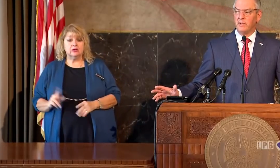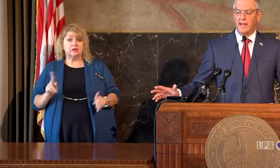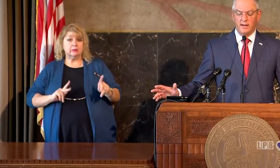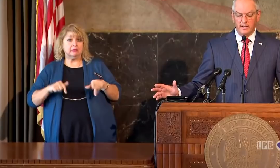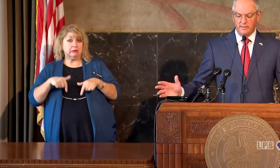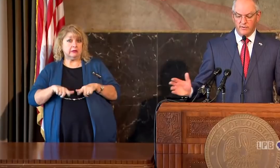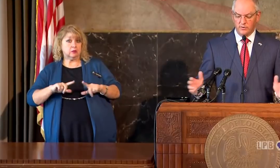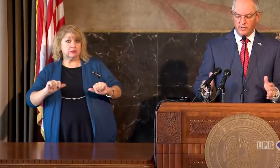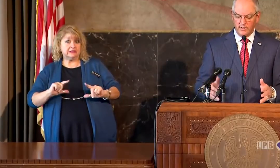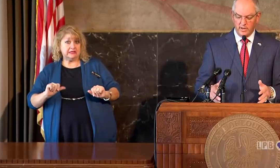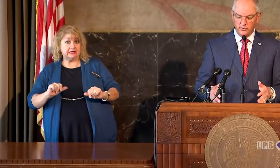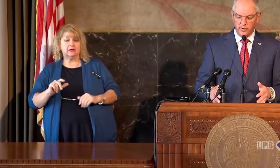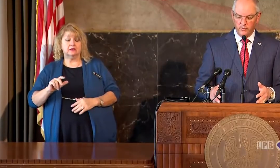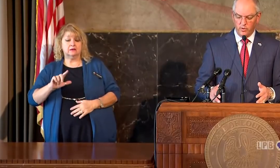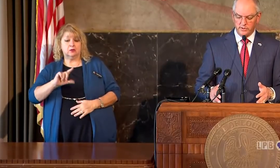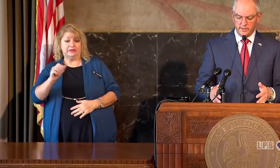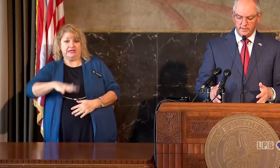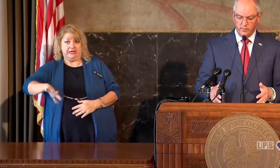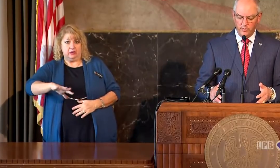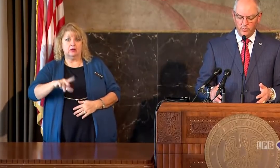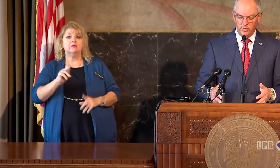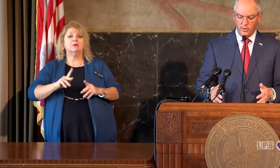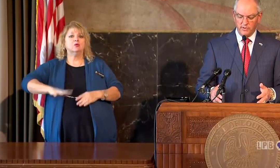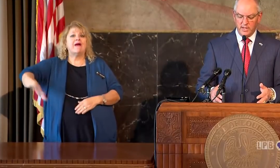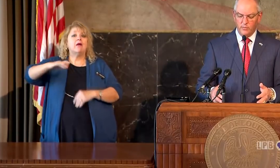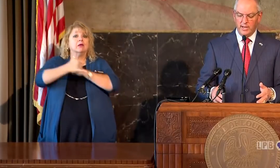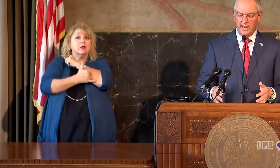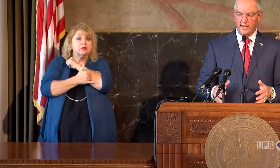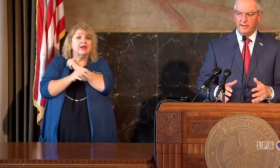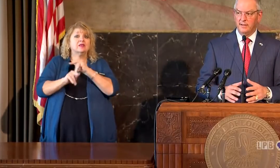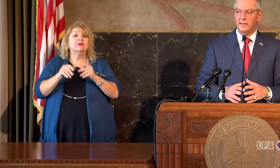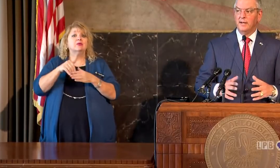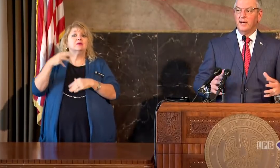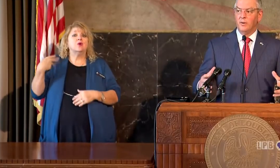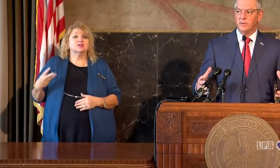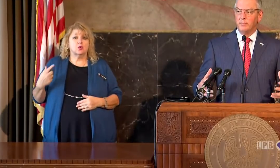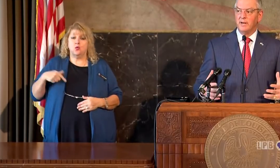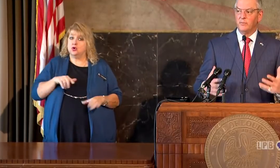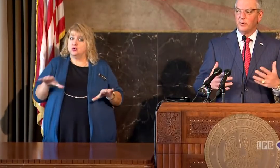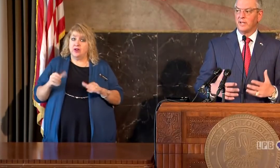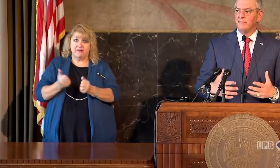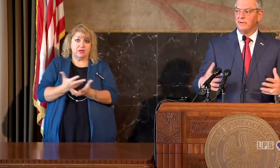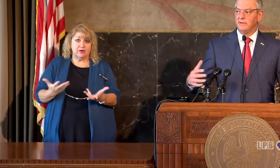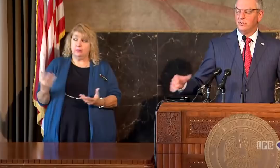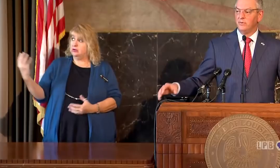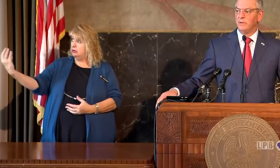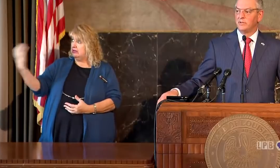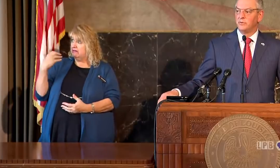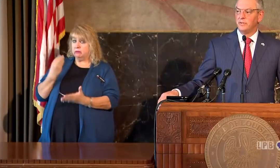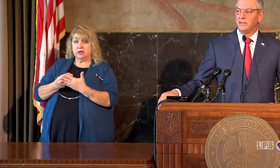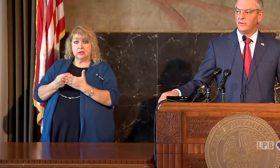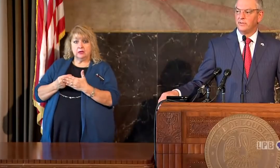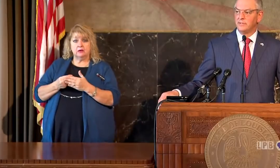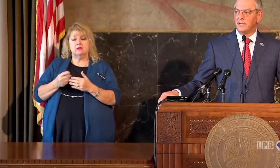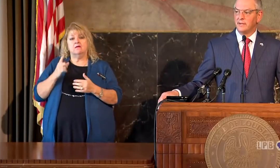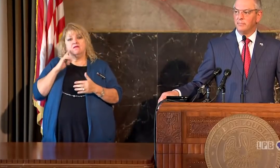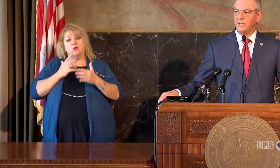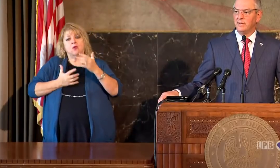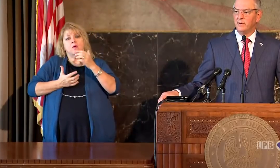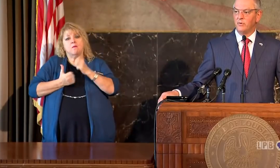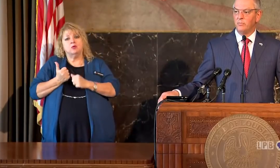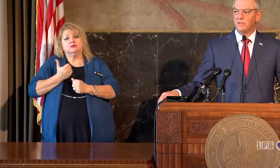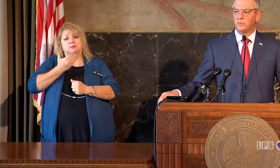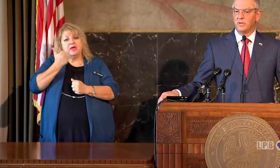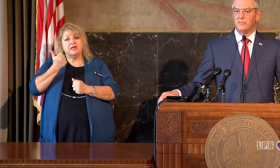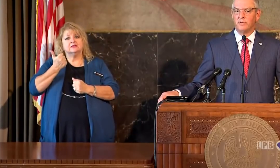in Louisiana and the folks around the country and in Washington, we will do everything we can with the money we're given to make sure that there is a